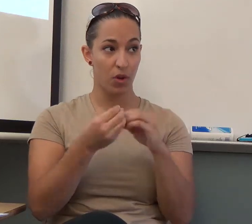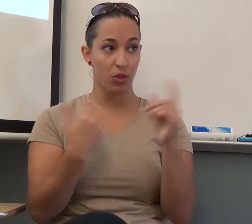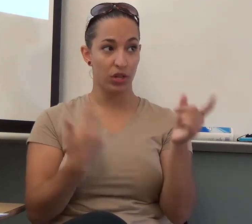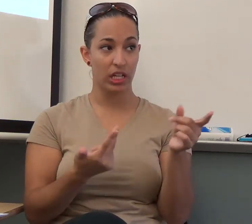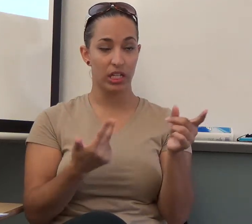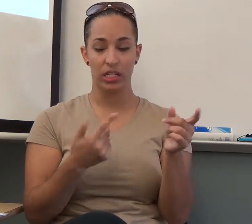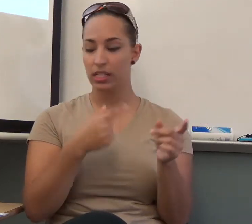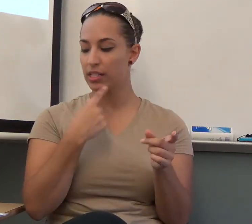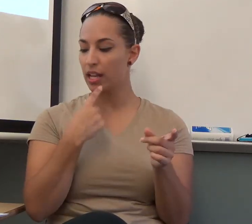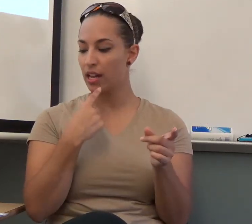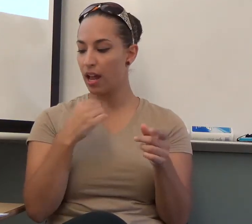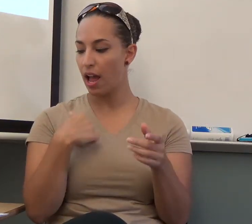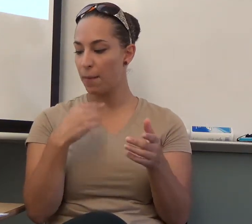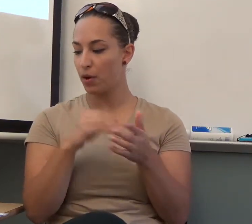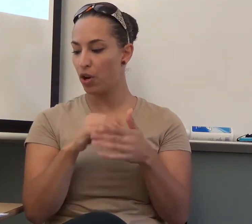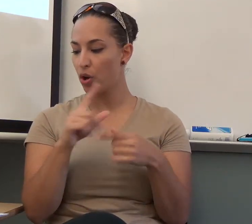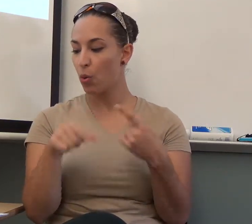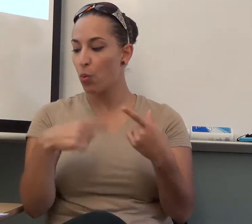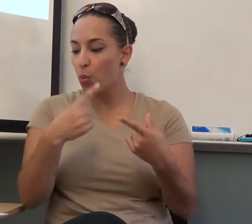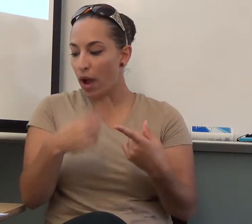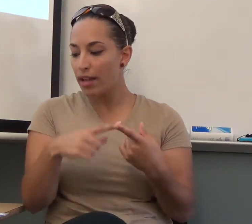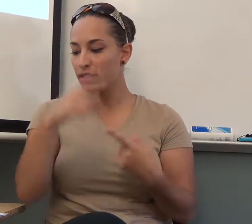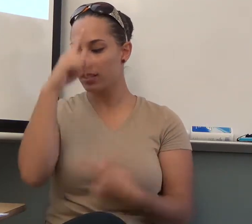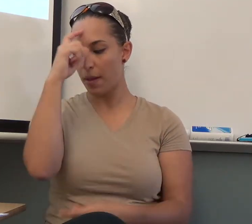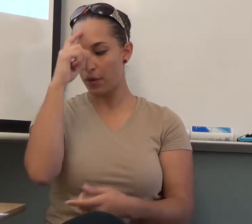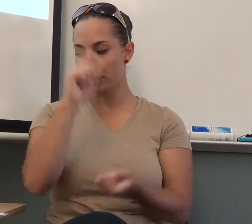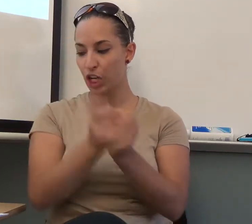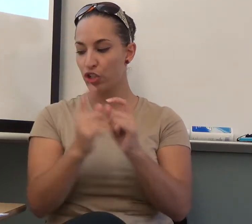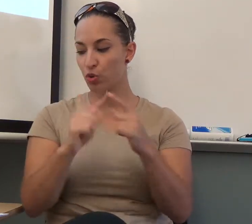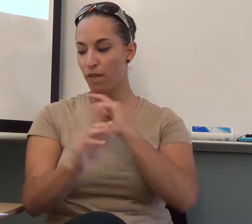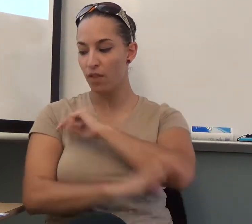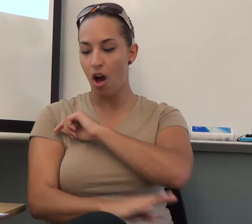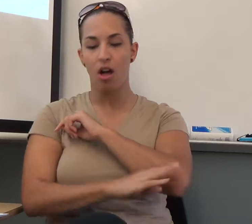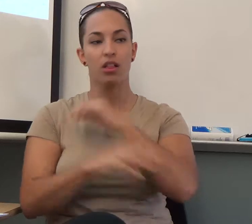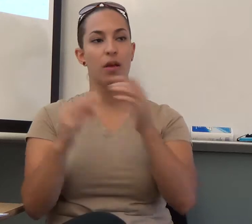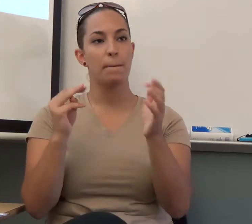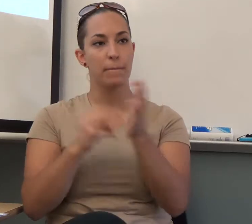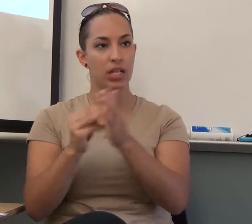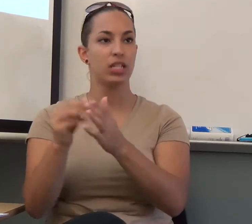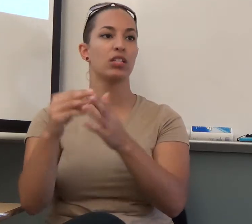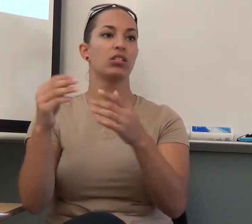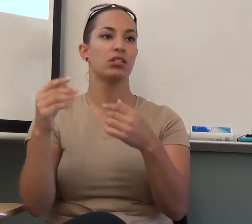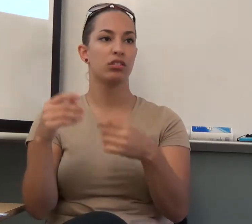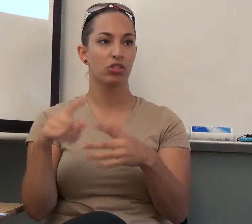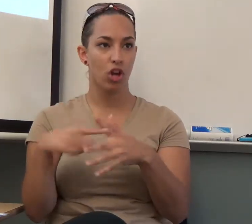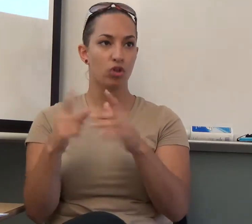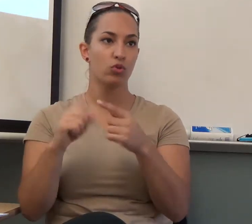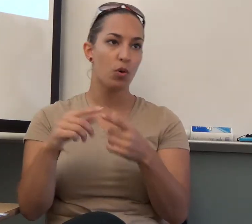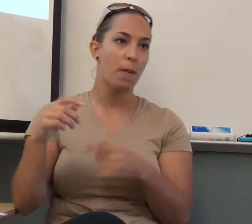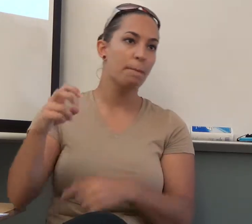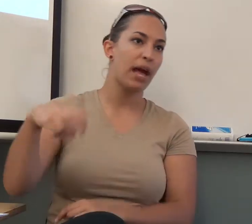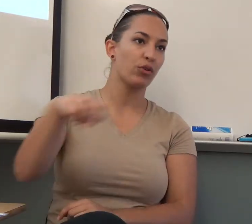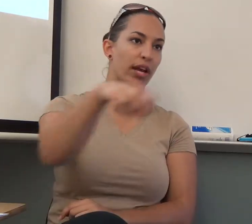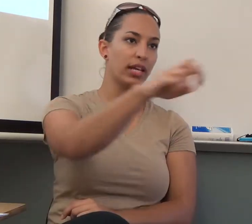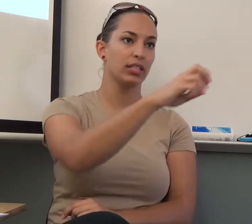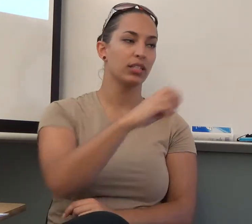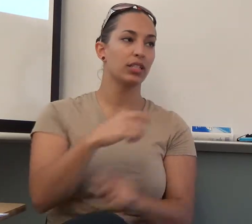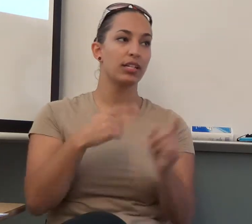these butterflies begin to migrate to warmer climates. Good. When summer changes to fall. The word when would be our